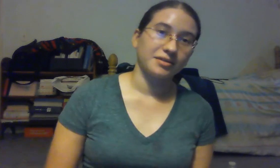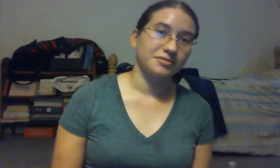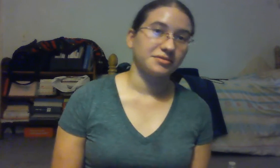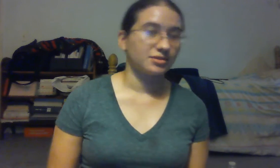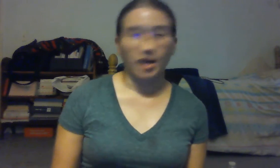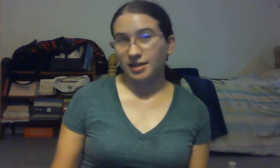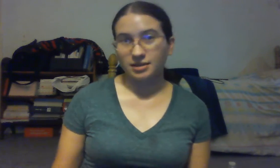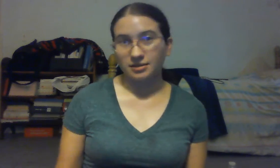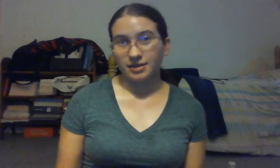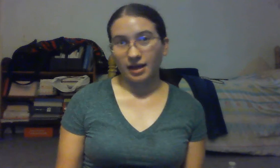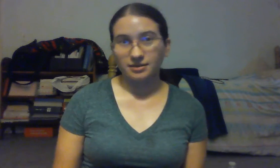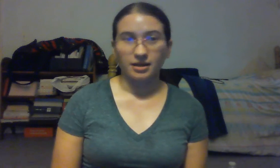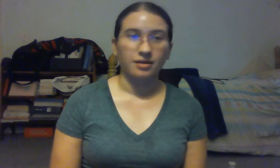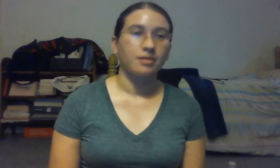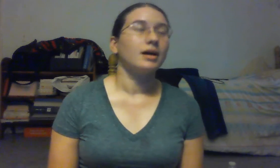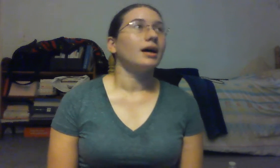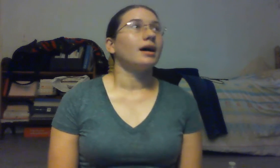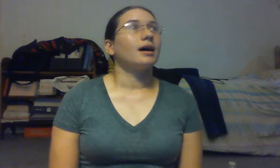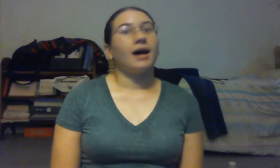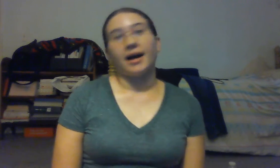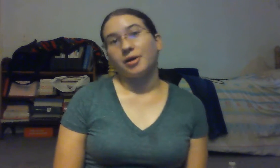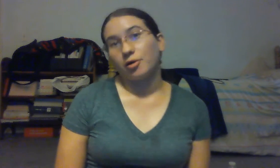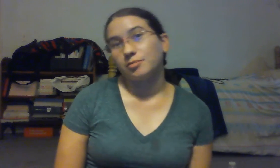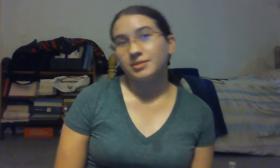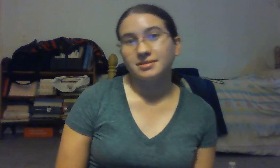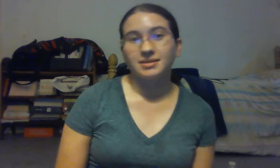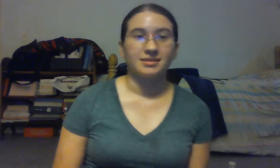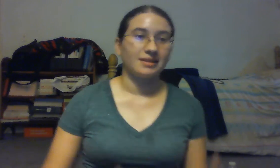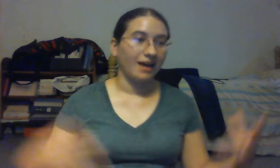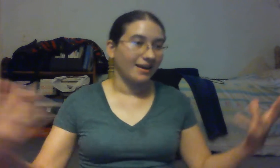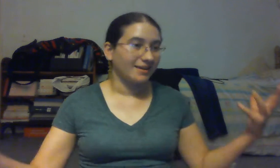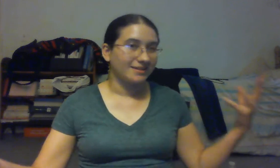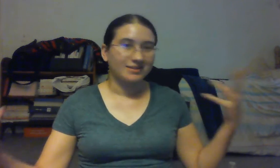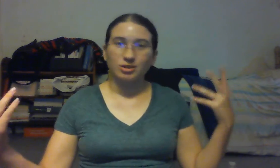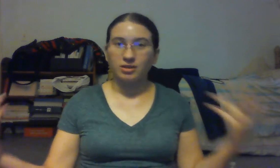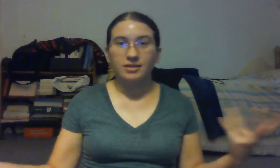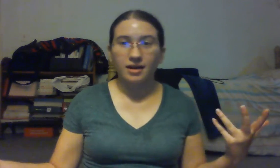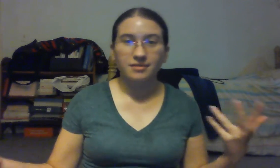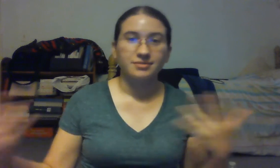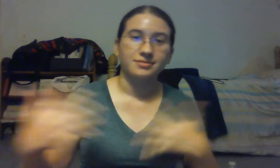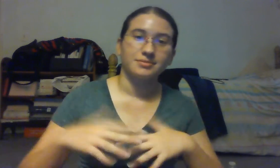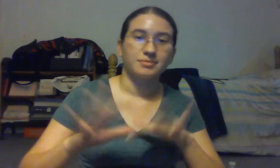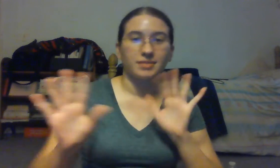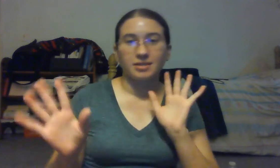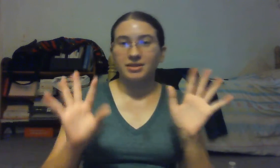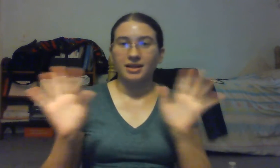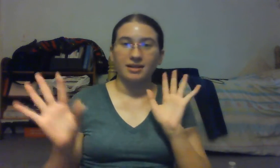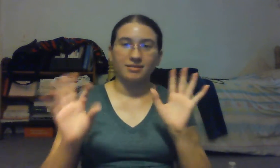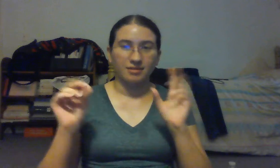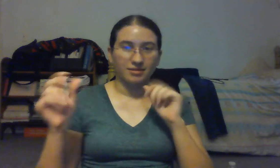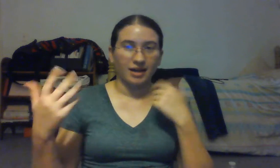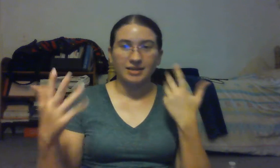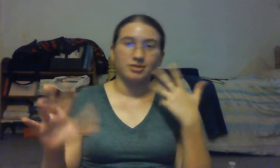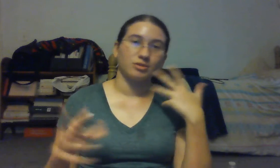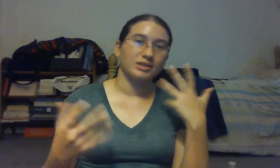of trying to learn ASL. I hope this lighting is good enough. Maybe the signs look